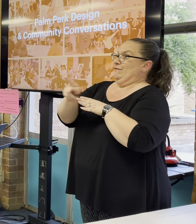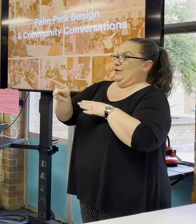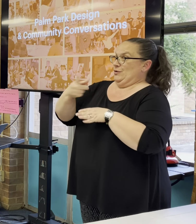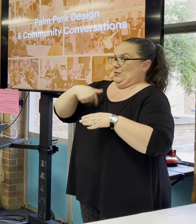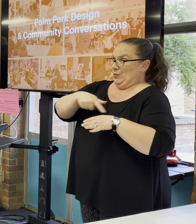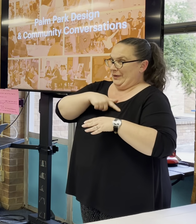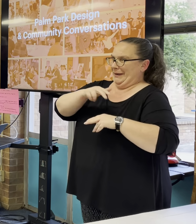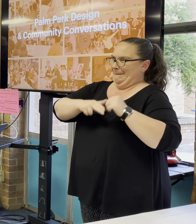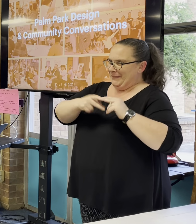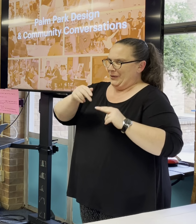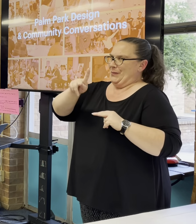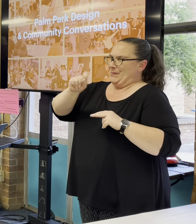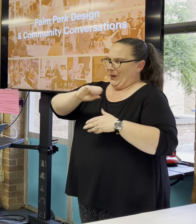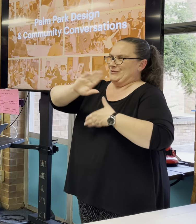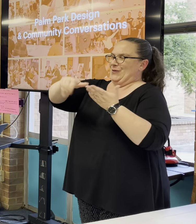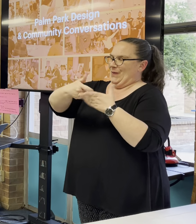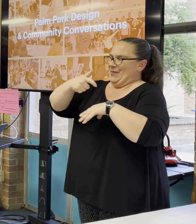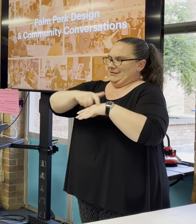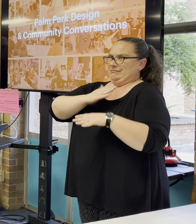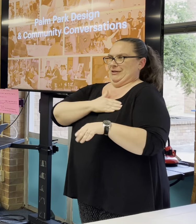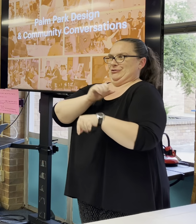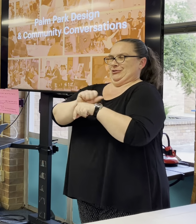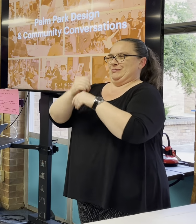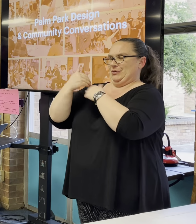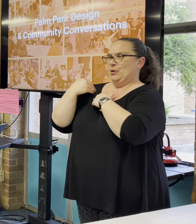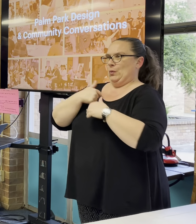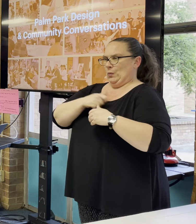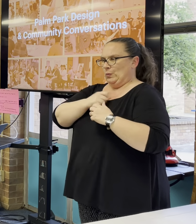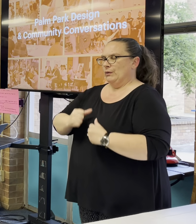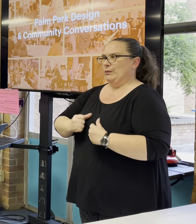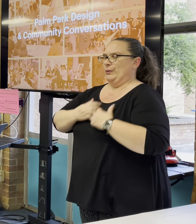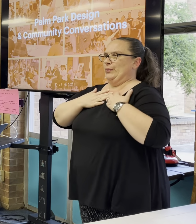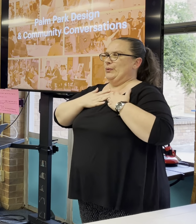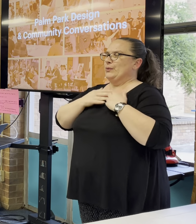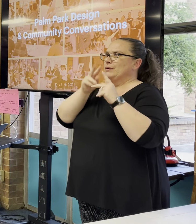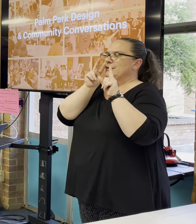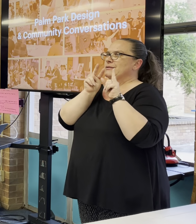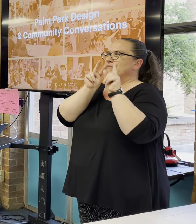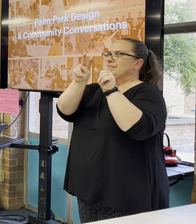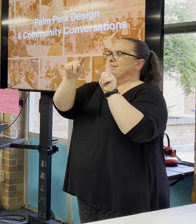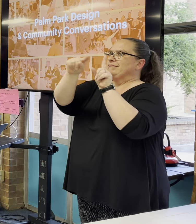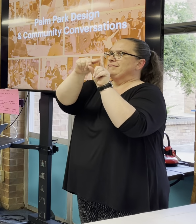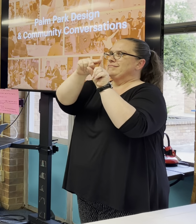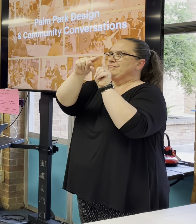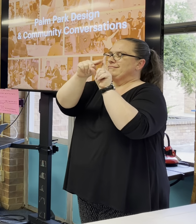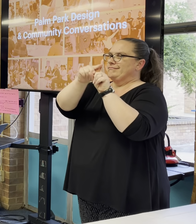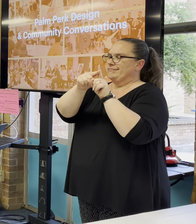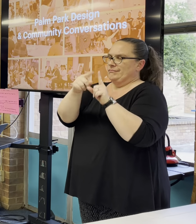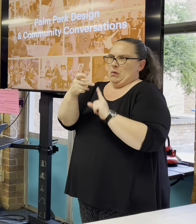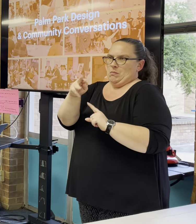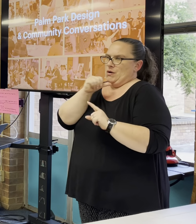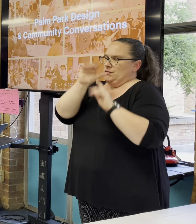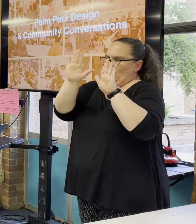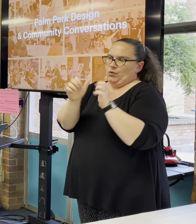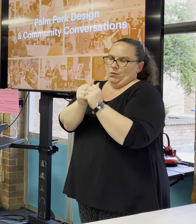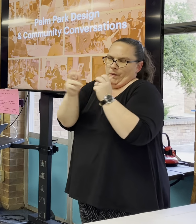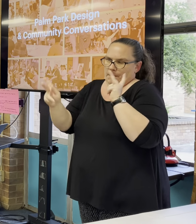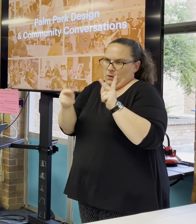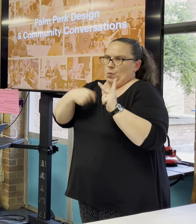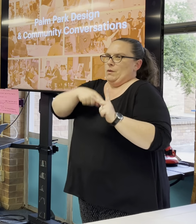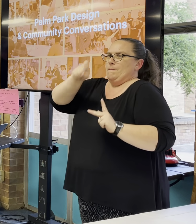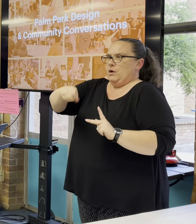build parks all the time, we are filled with optimism about that. It's like a park is not a great thing without people, and so we have to know